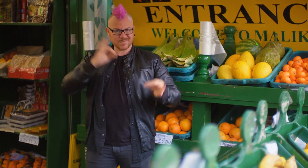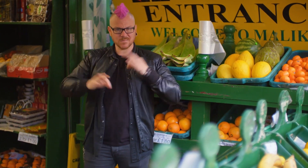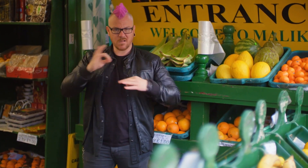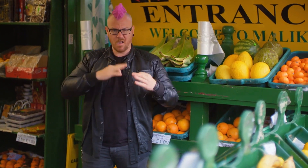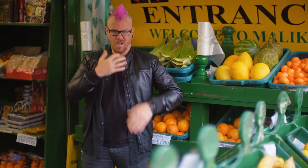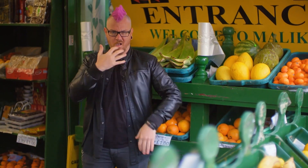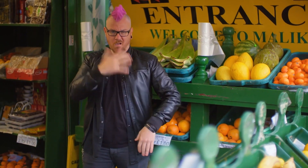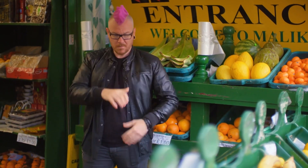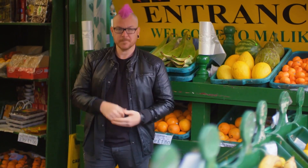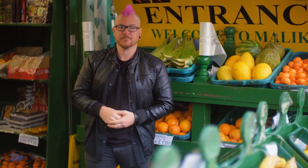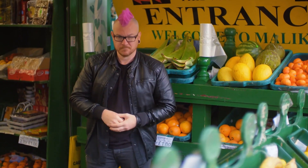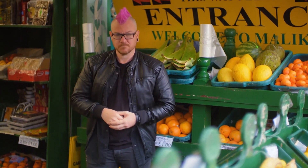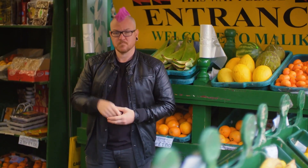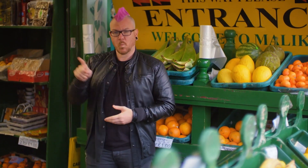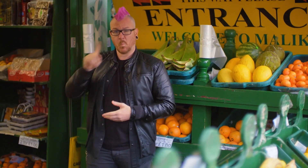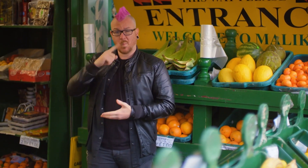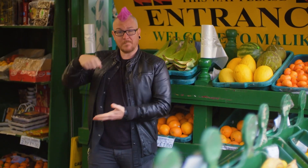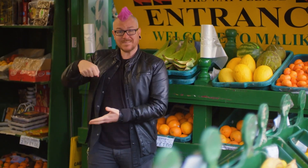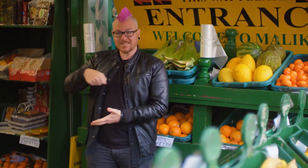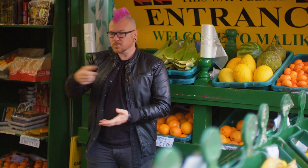a hot actor. And we're